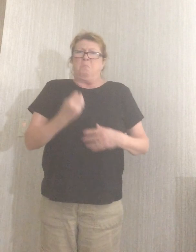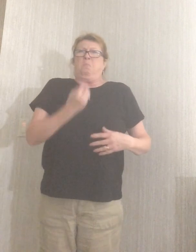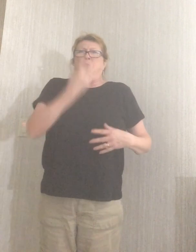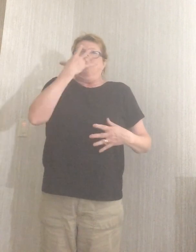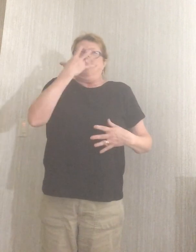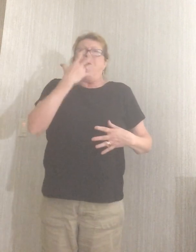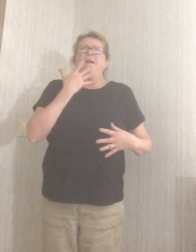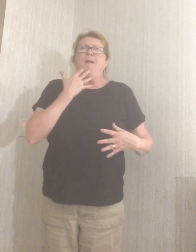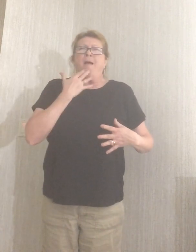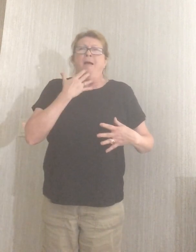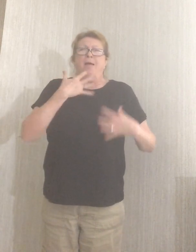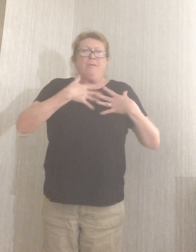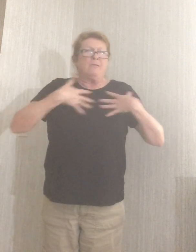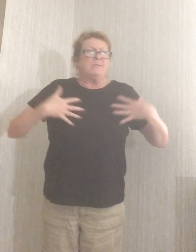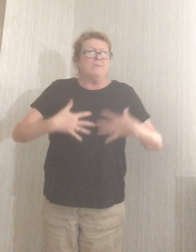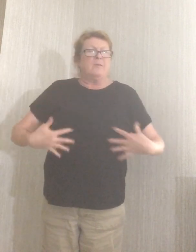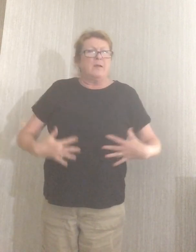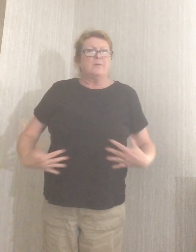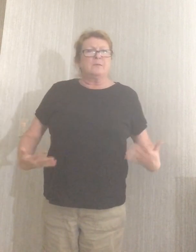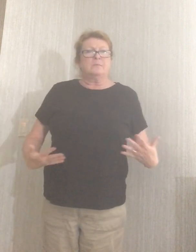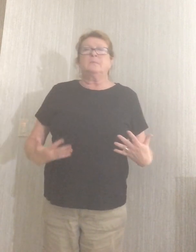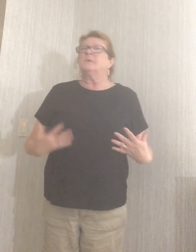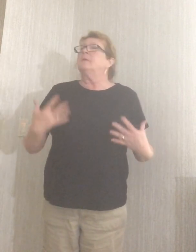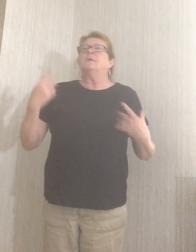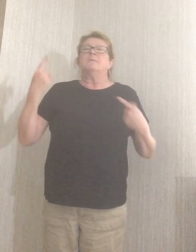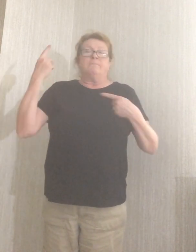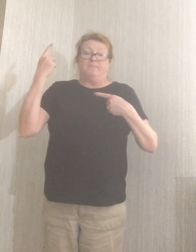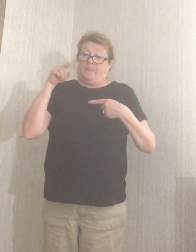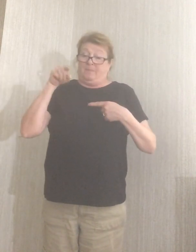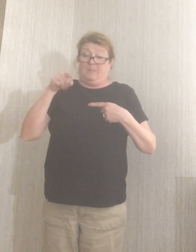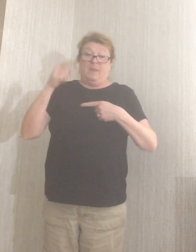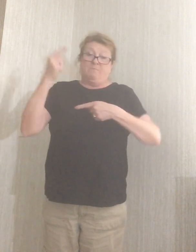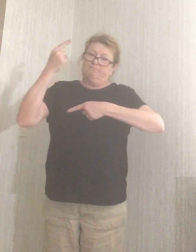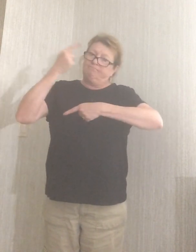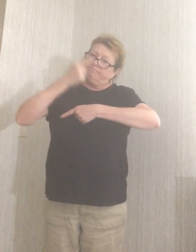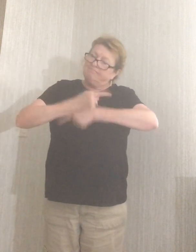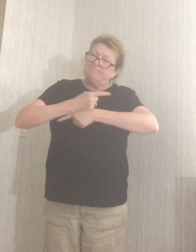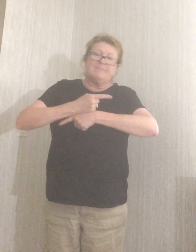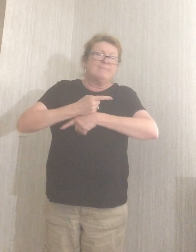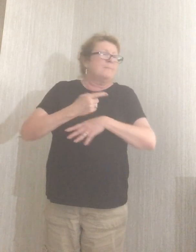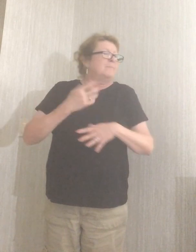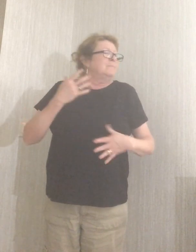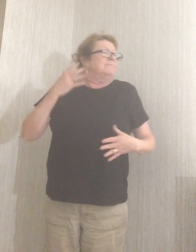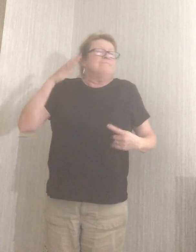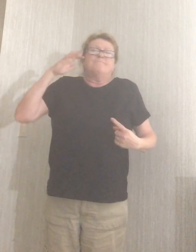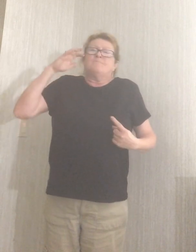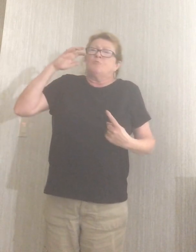That day at Waimea Bay was the best day of our Hawaiian vacation.